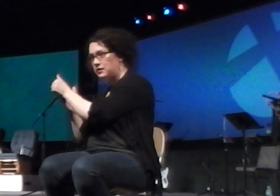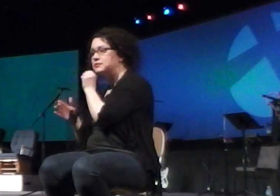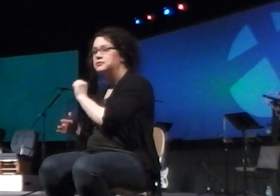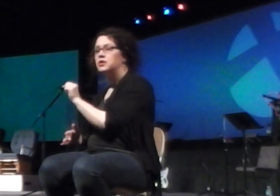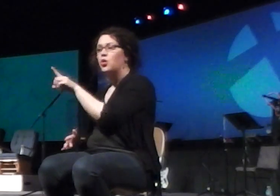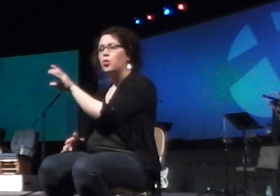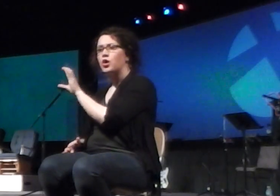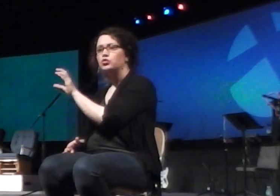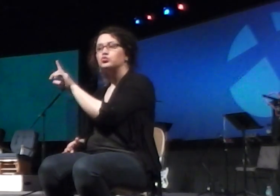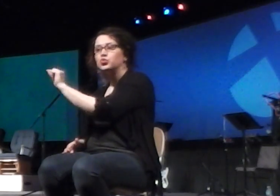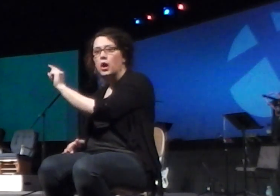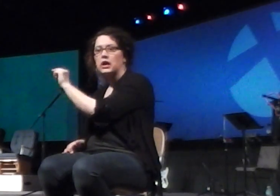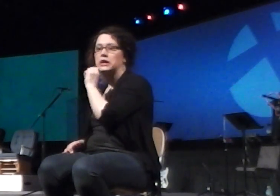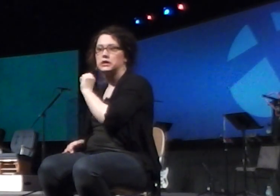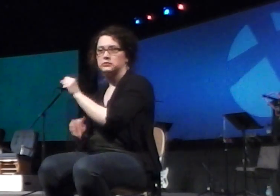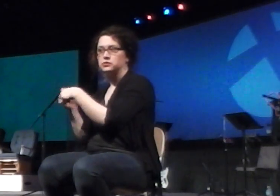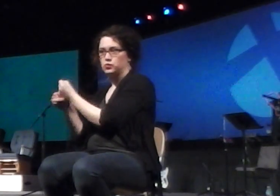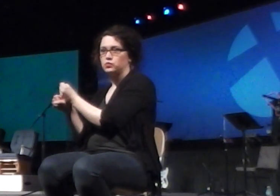to 120.